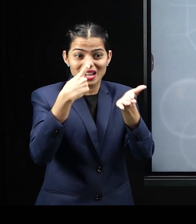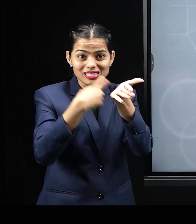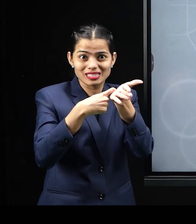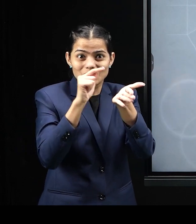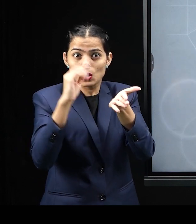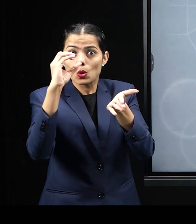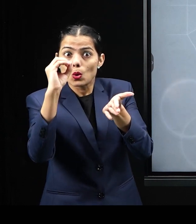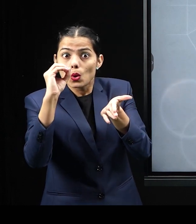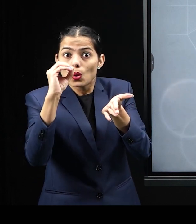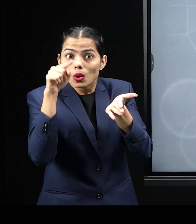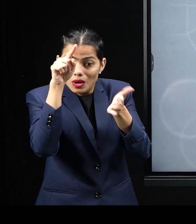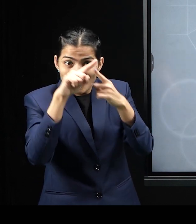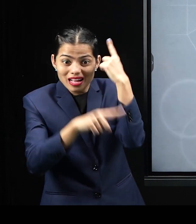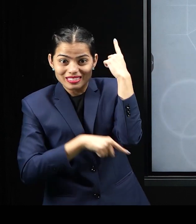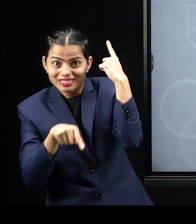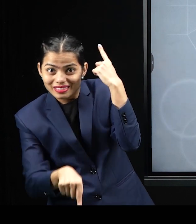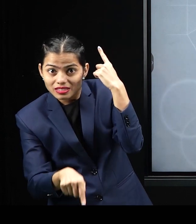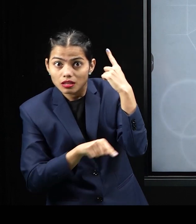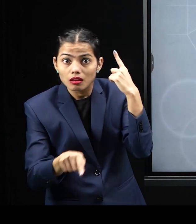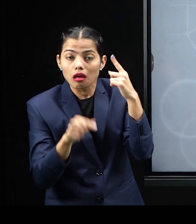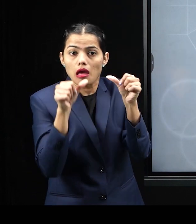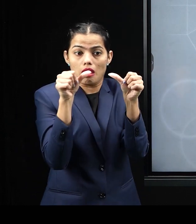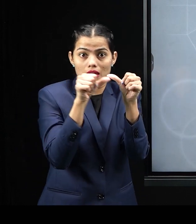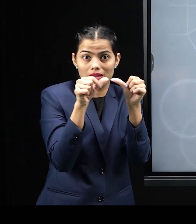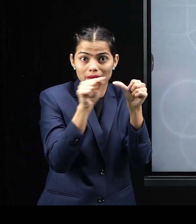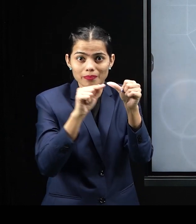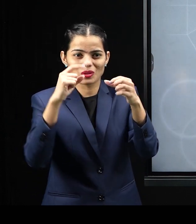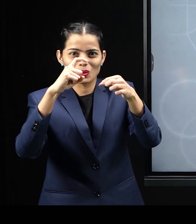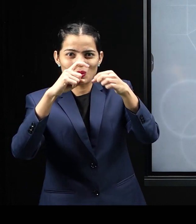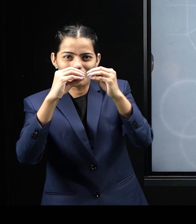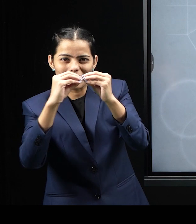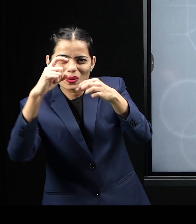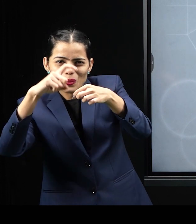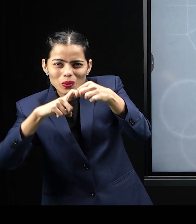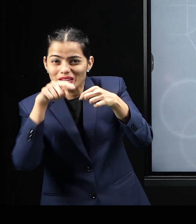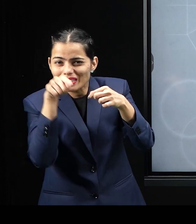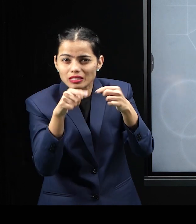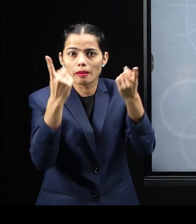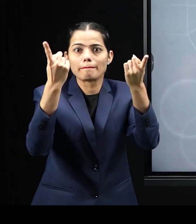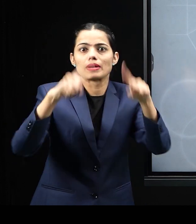If R is equal to 0, then A is equal to BQ, so B divides A.